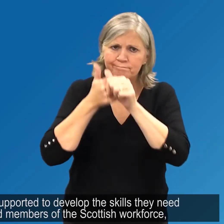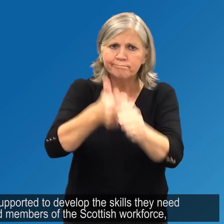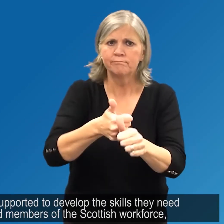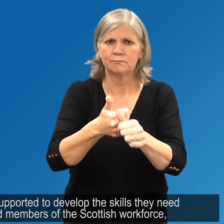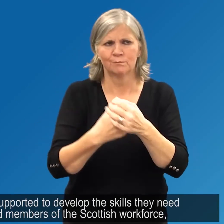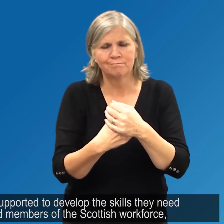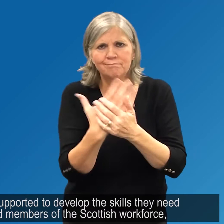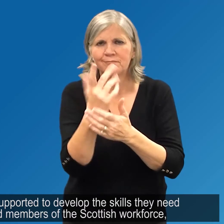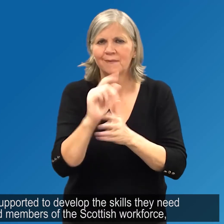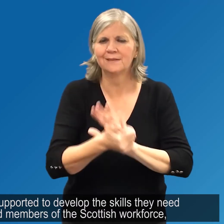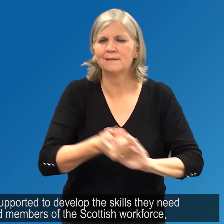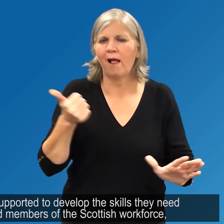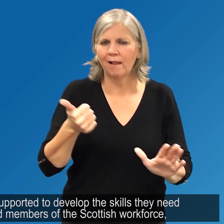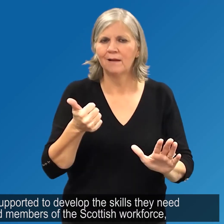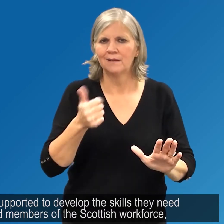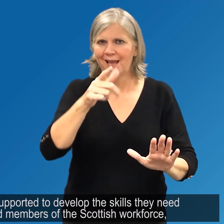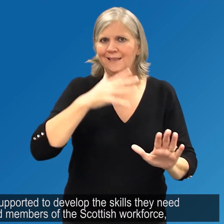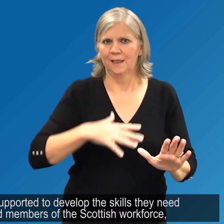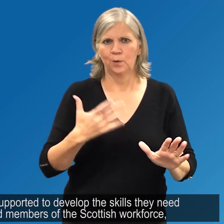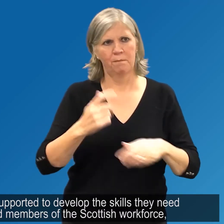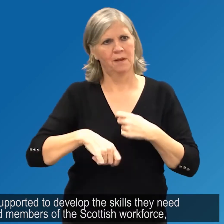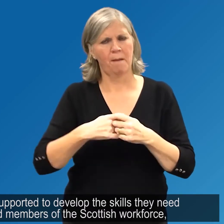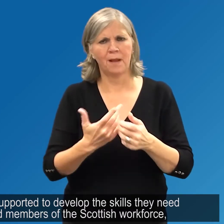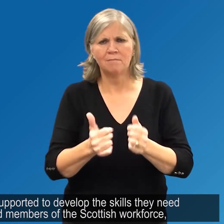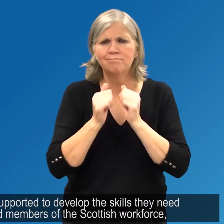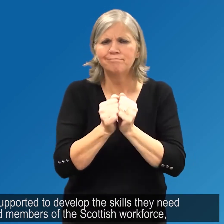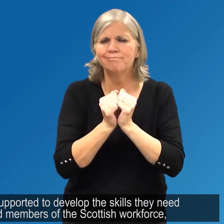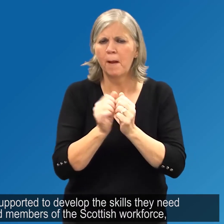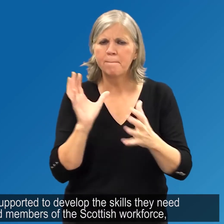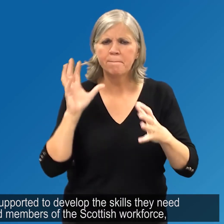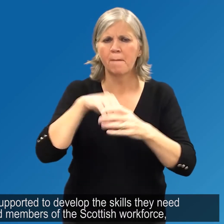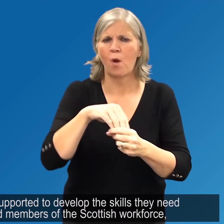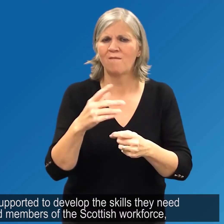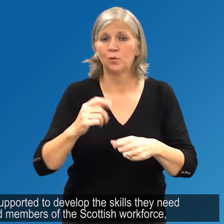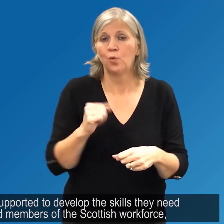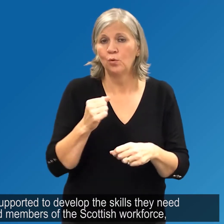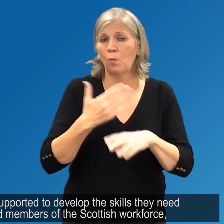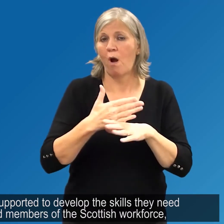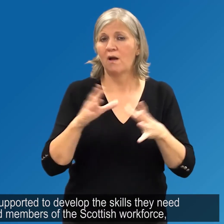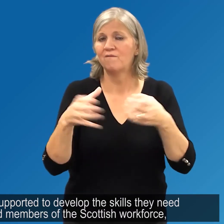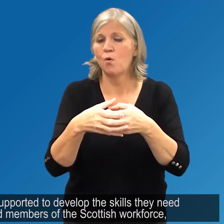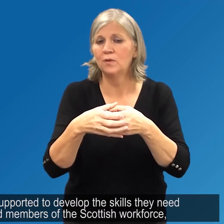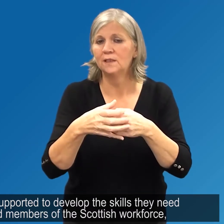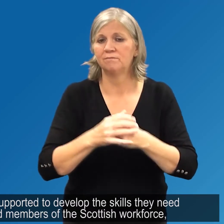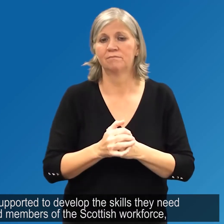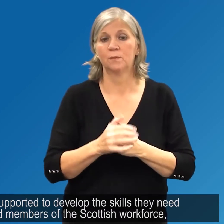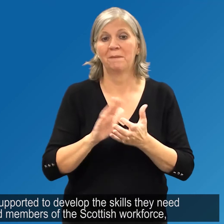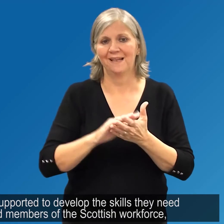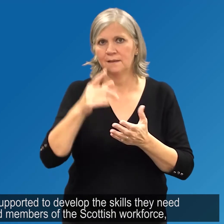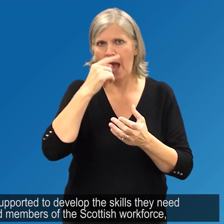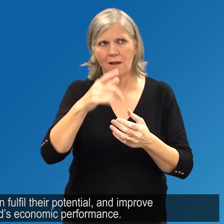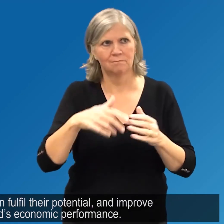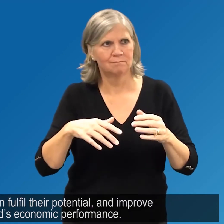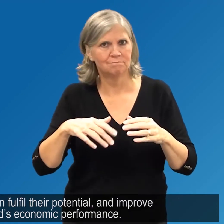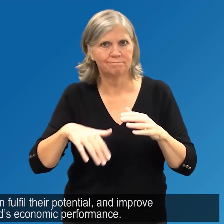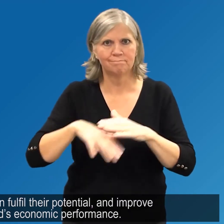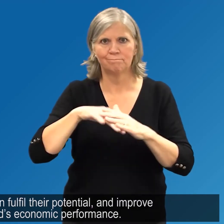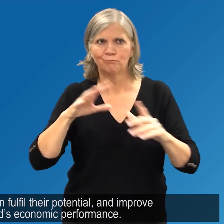BSL users will be supported to develop the skills they need to become valued members of the Scottish workforce, so that they can fulfil